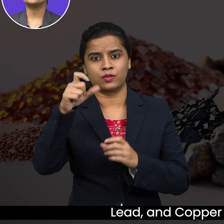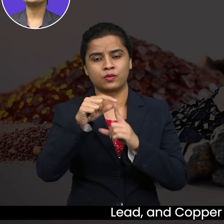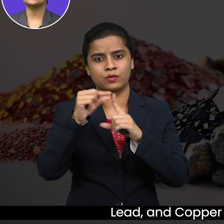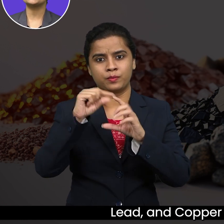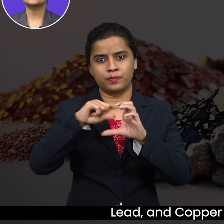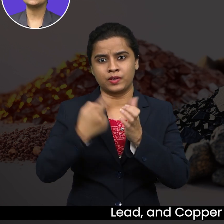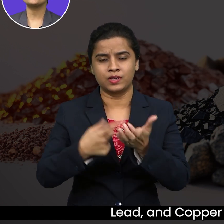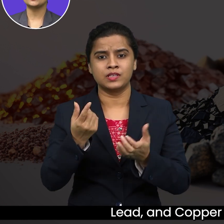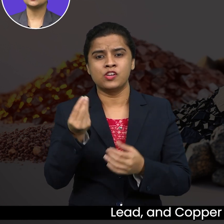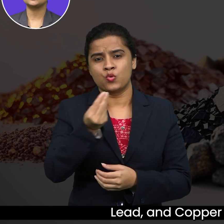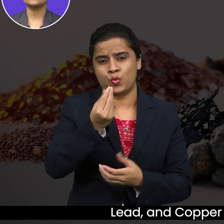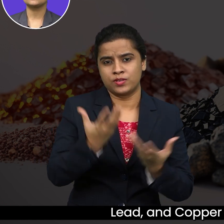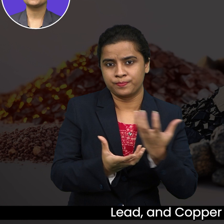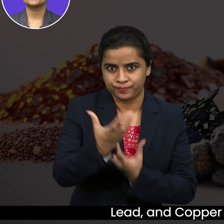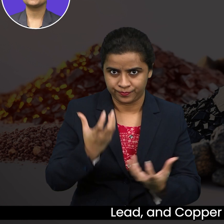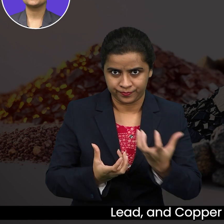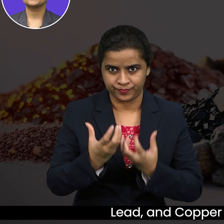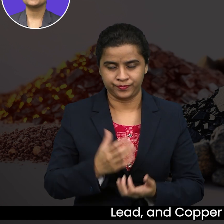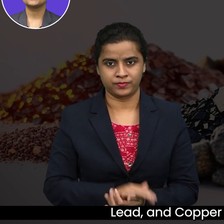copper are moderately reactive.